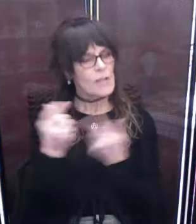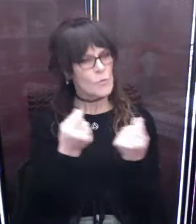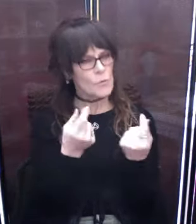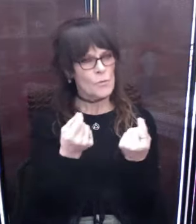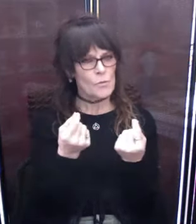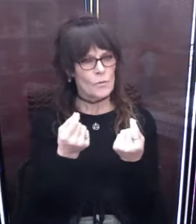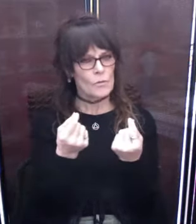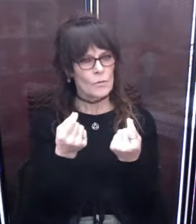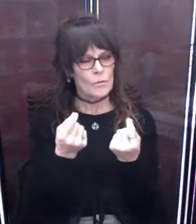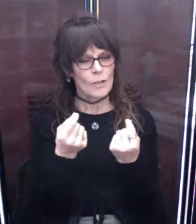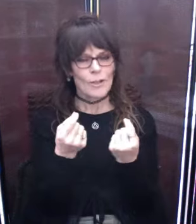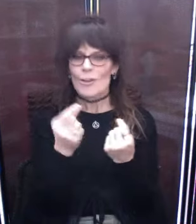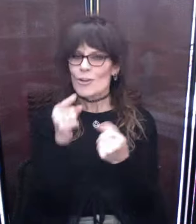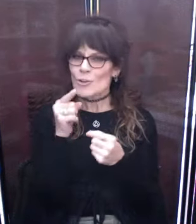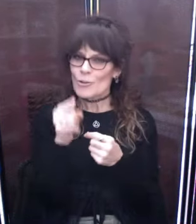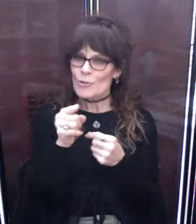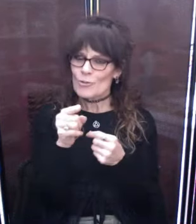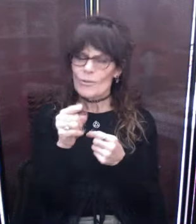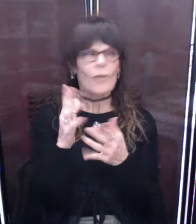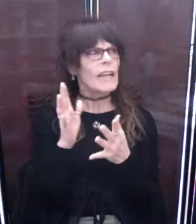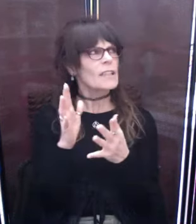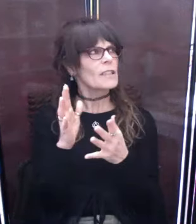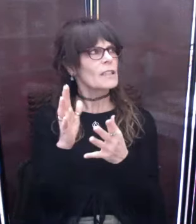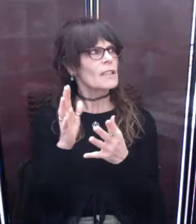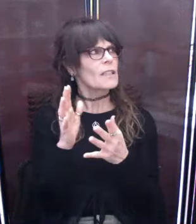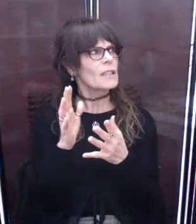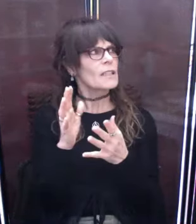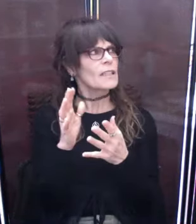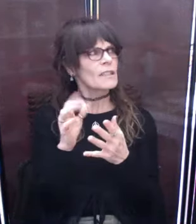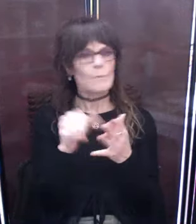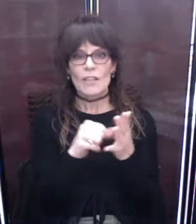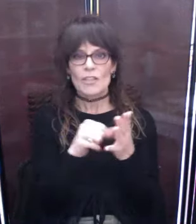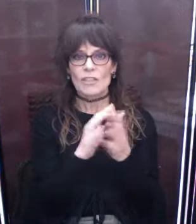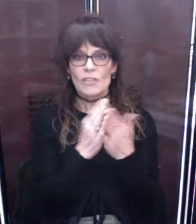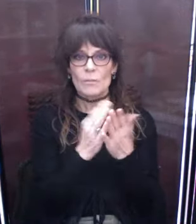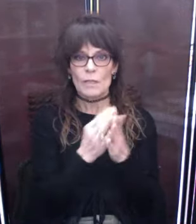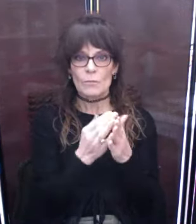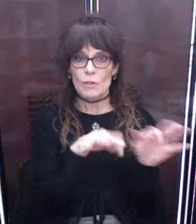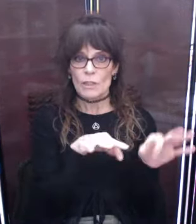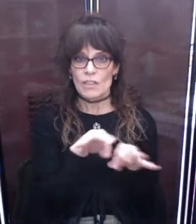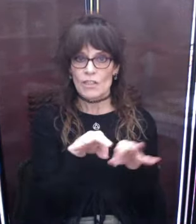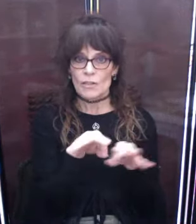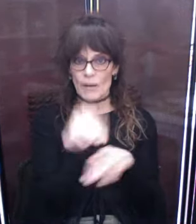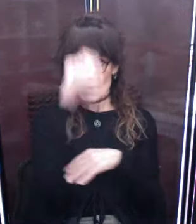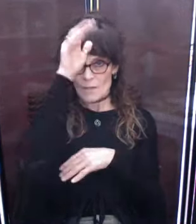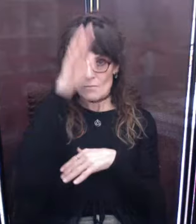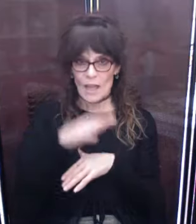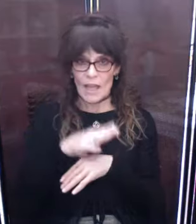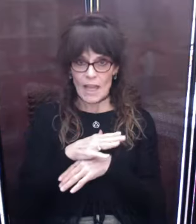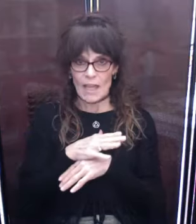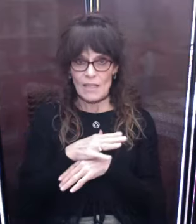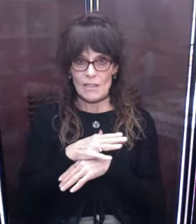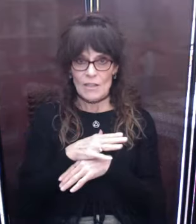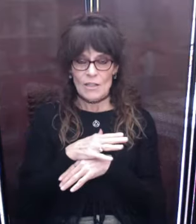It's described in the early pages of our big book. The man that's making the approach is